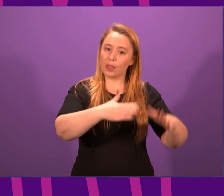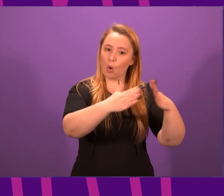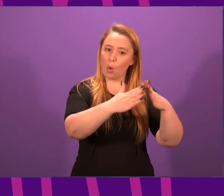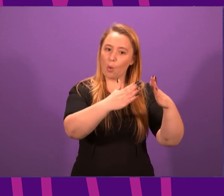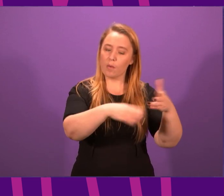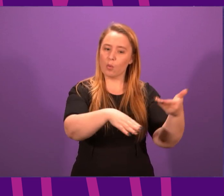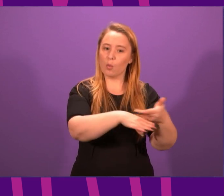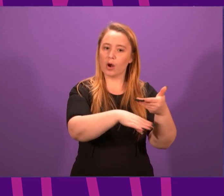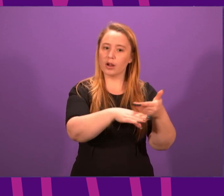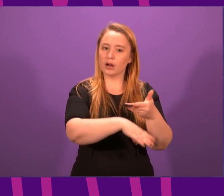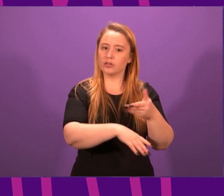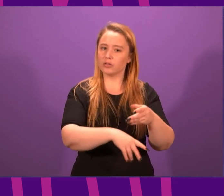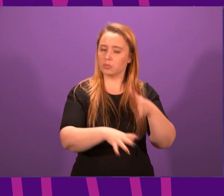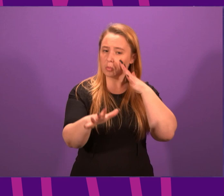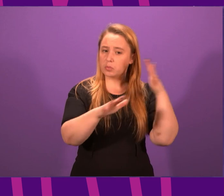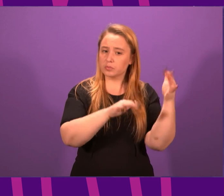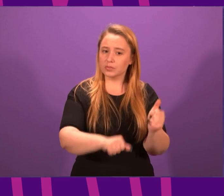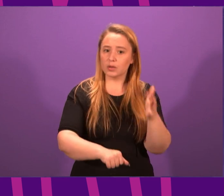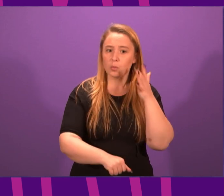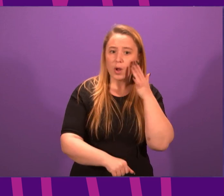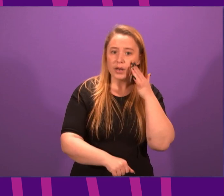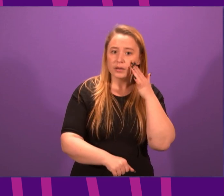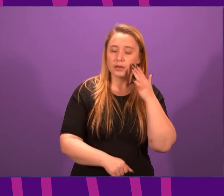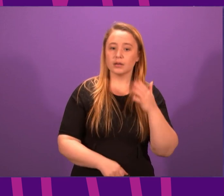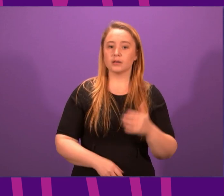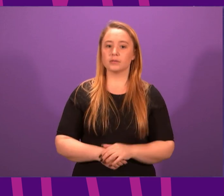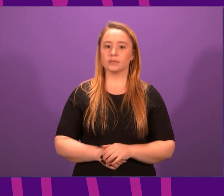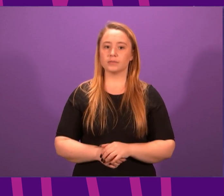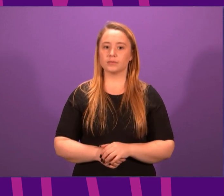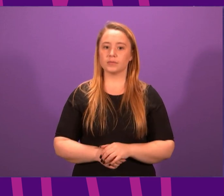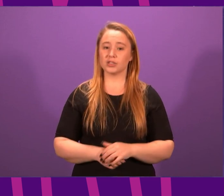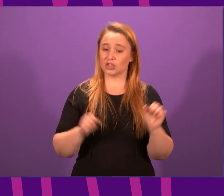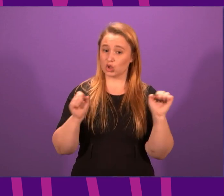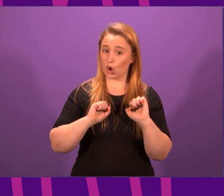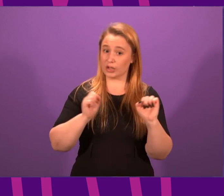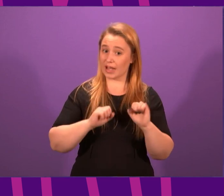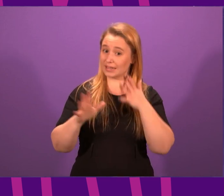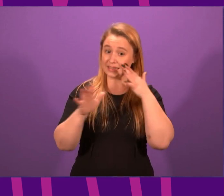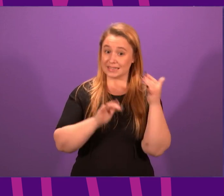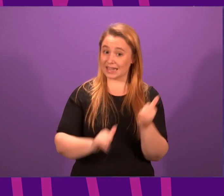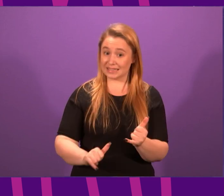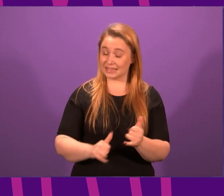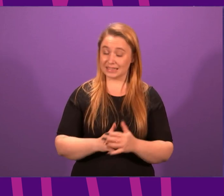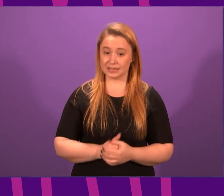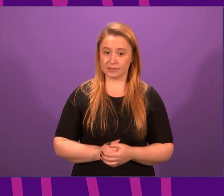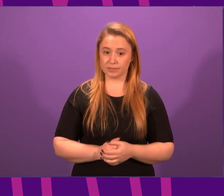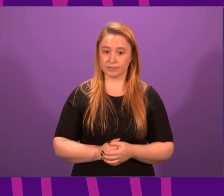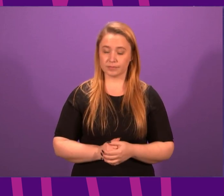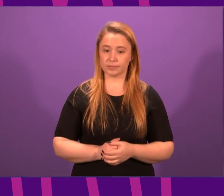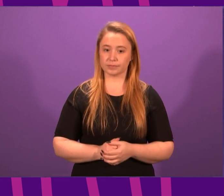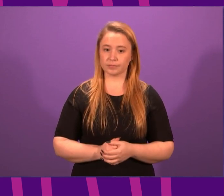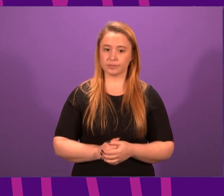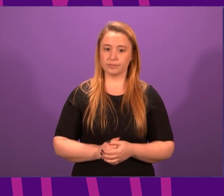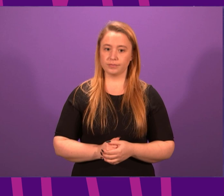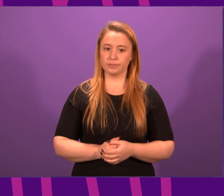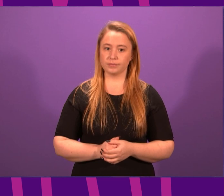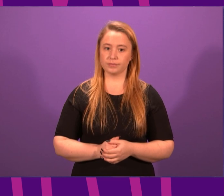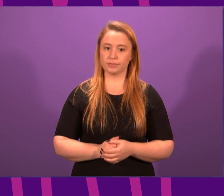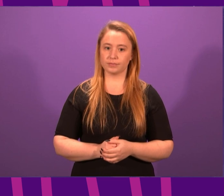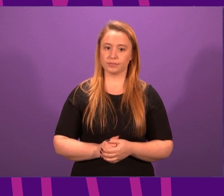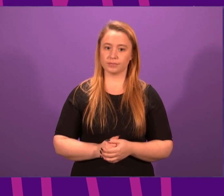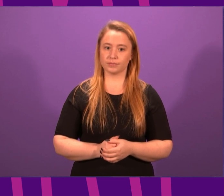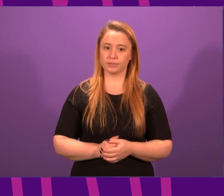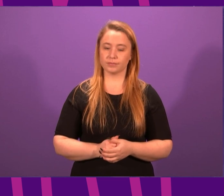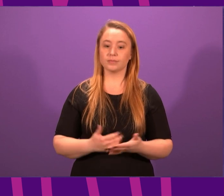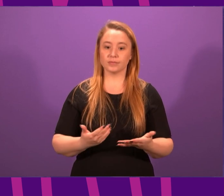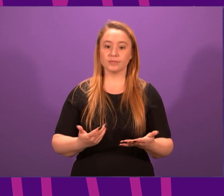have constituents who have care-at-home workers coming into their homes but are not tested at the moment. Cabinet Secretary. I understand, and actually I've just said